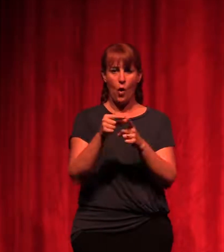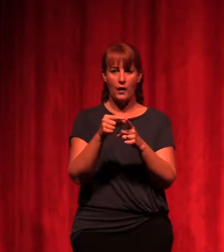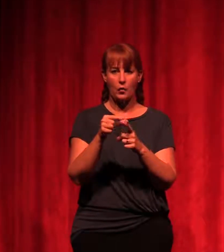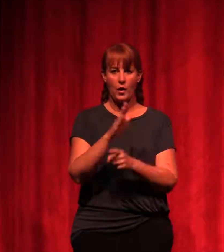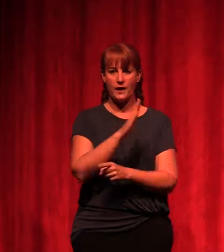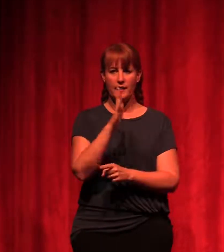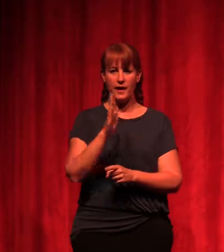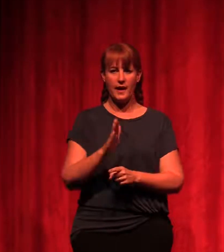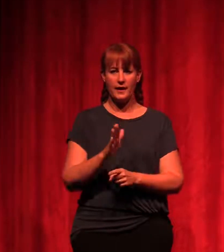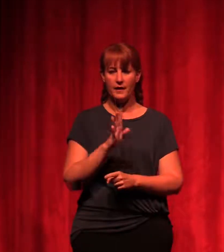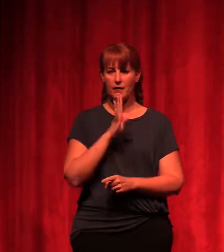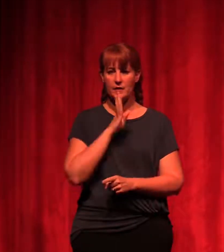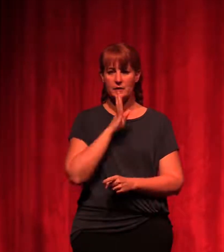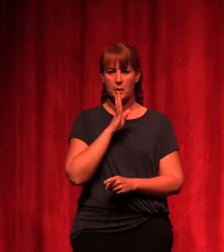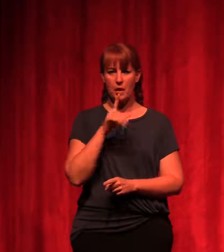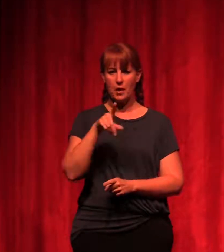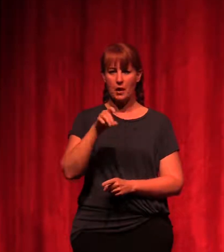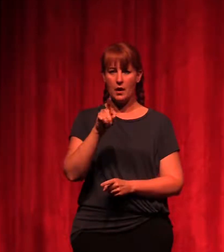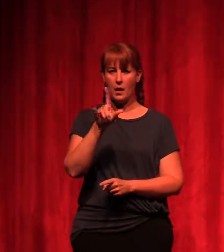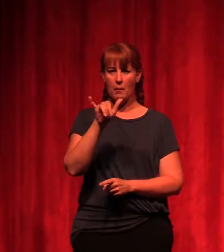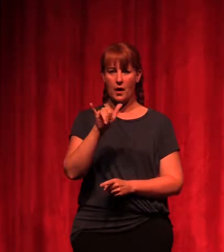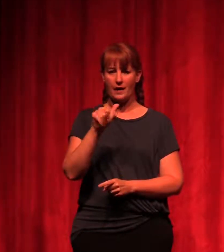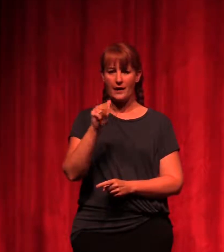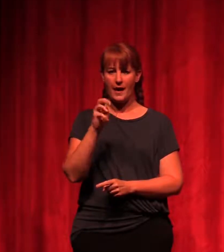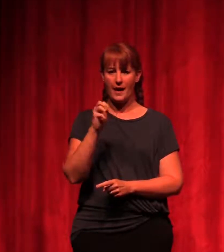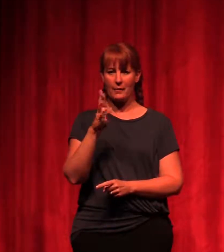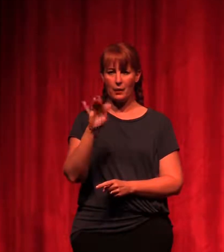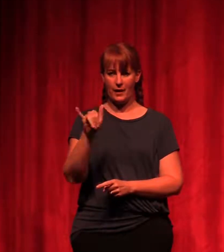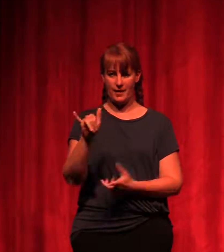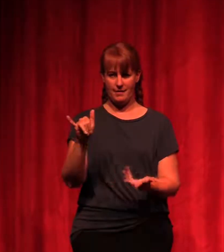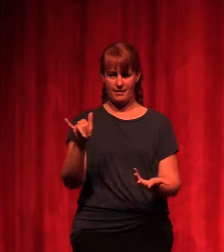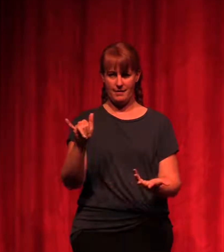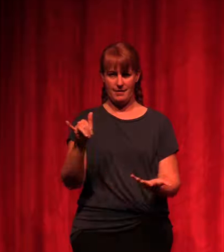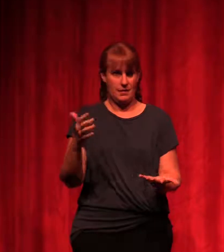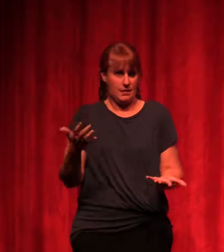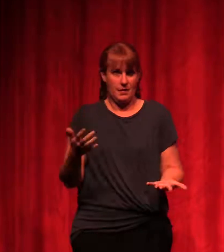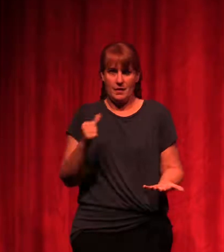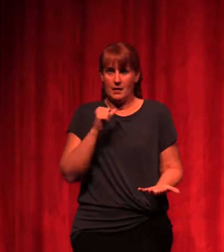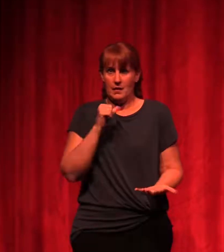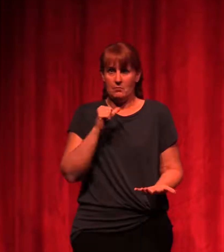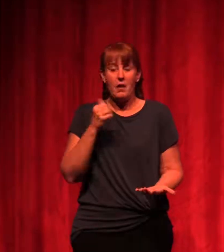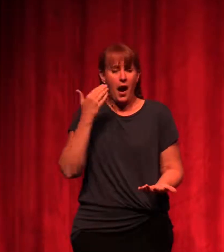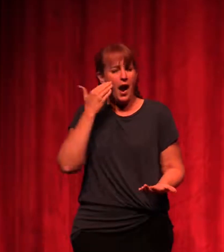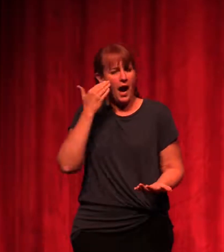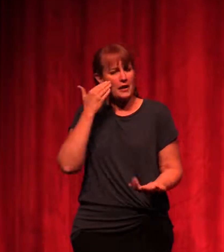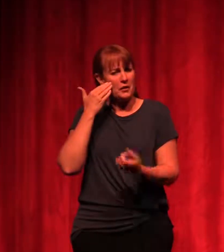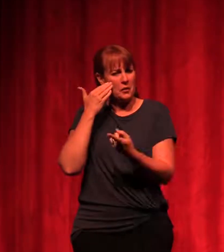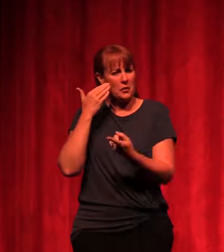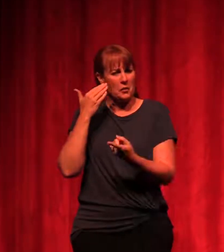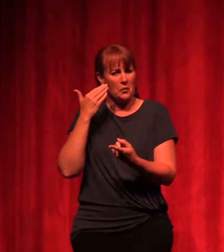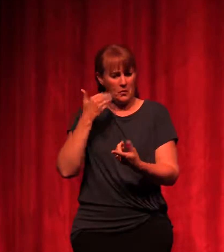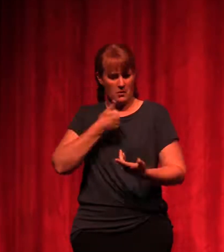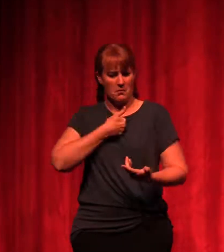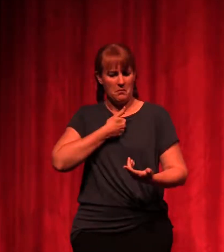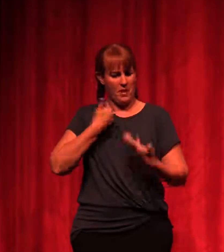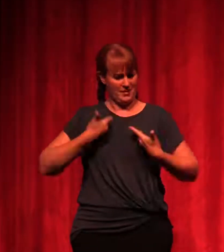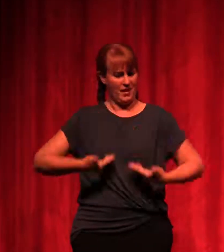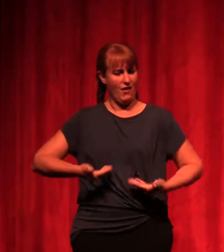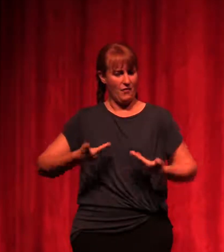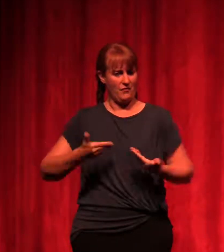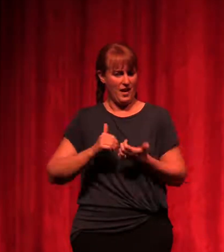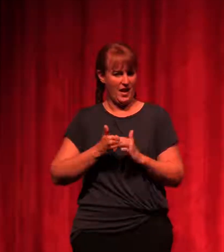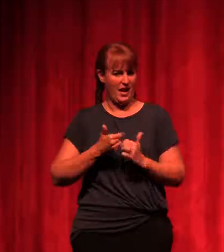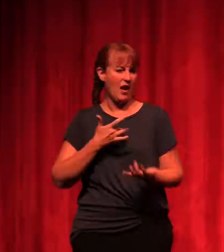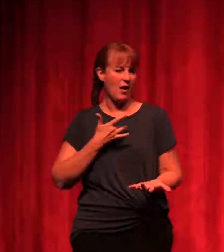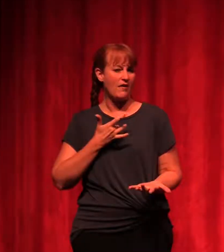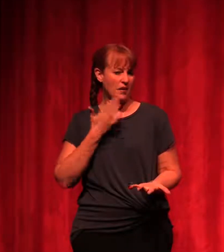never parted my lips: polyamory. It wasn't that I was unaware of myself and how